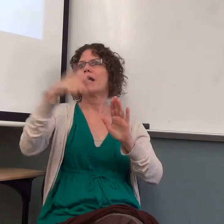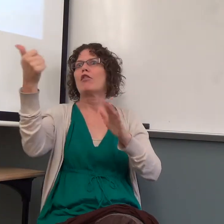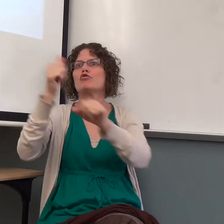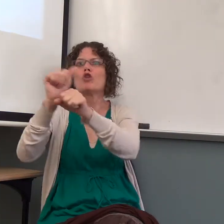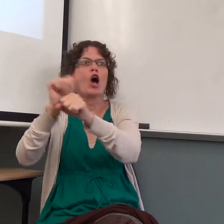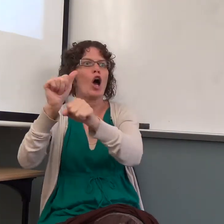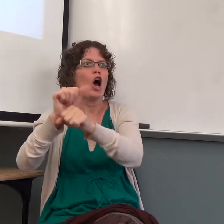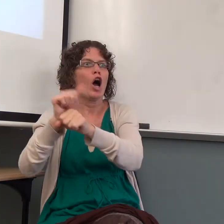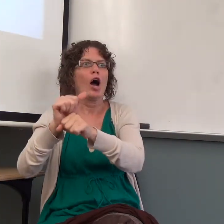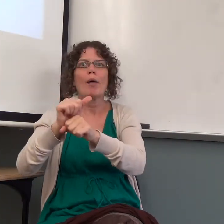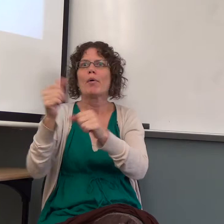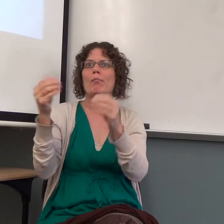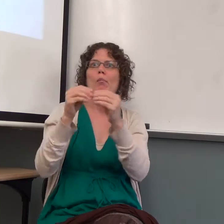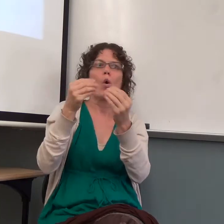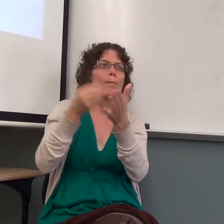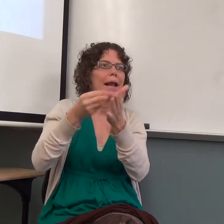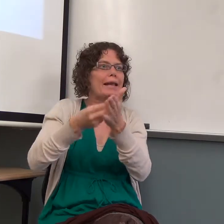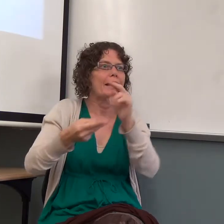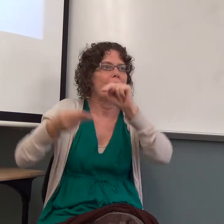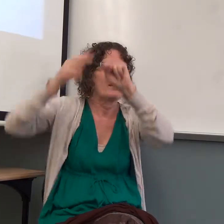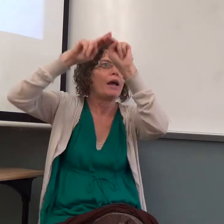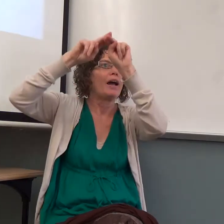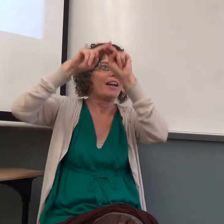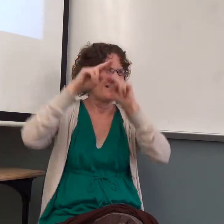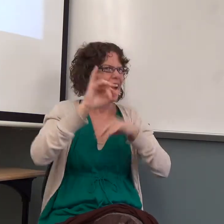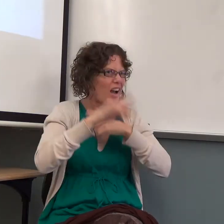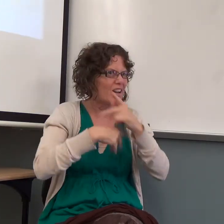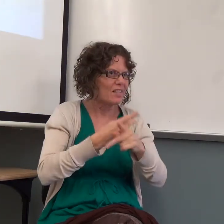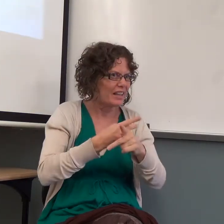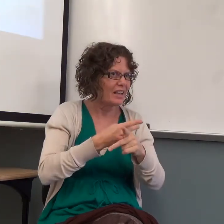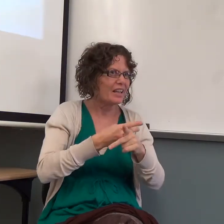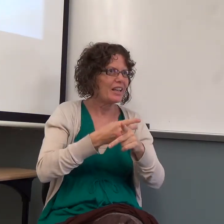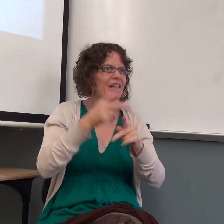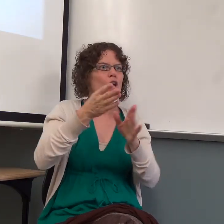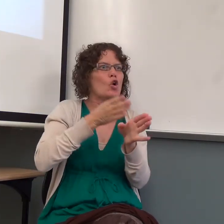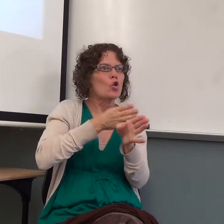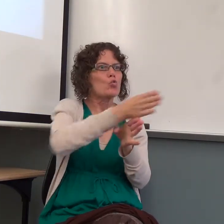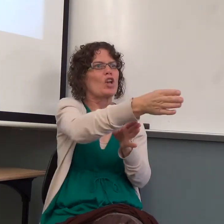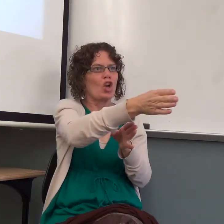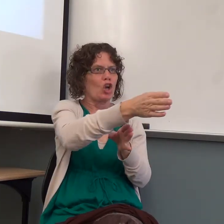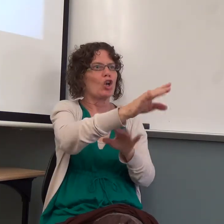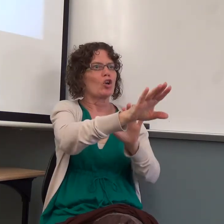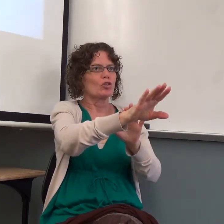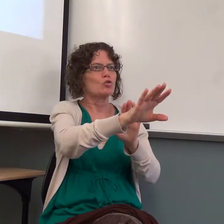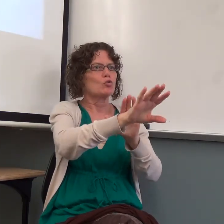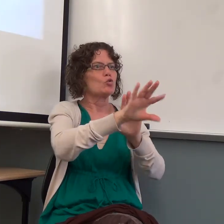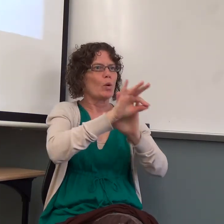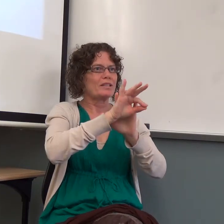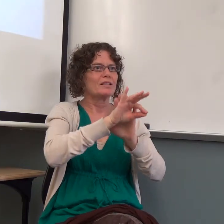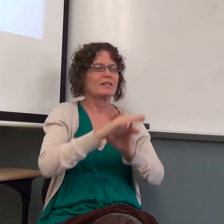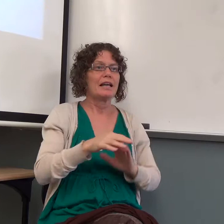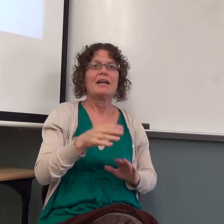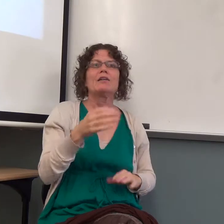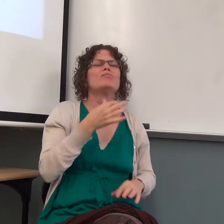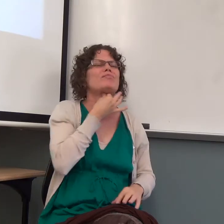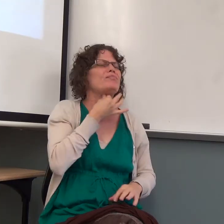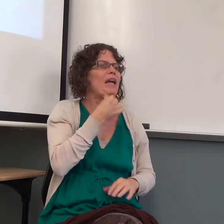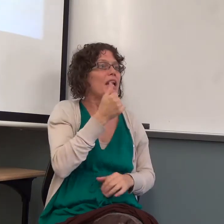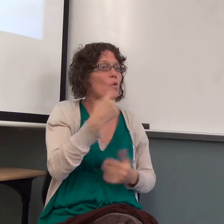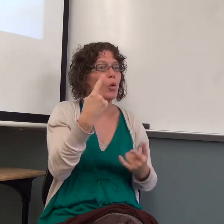might be whatever those things might be, right? Career choices. Okay. Is there anybody in here who's actually going to college to learn